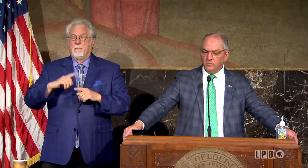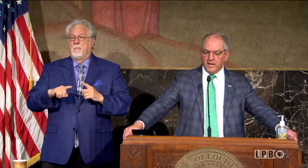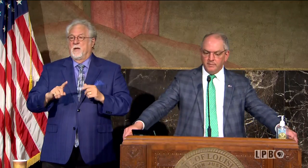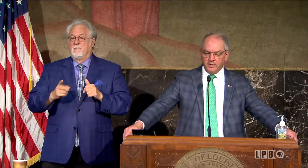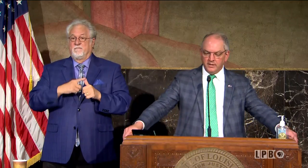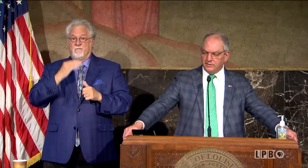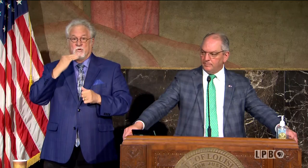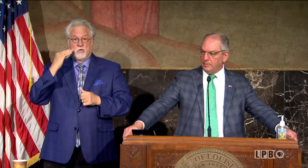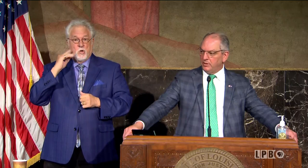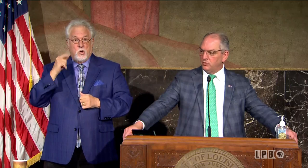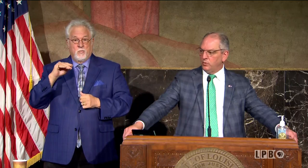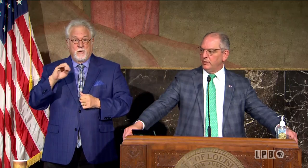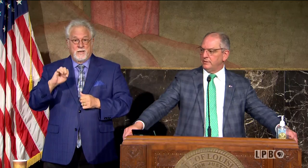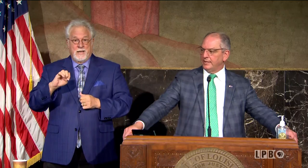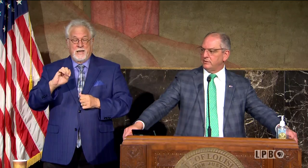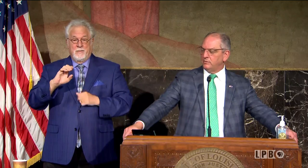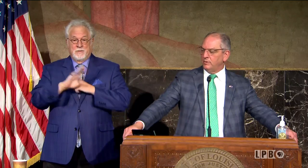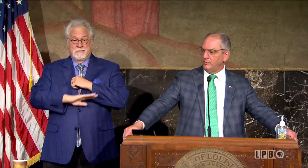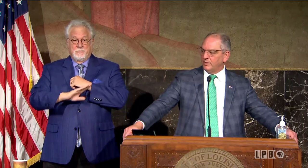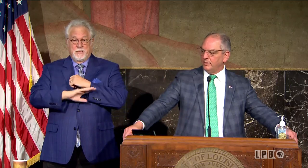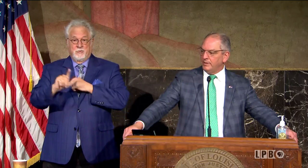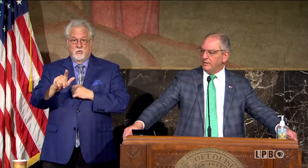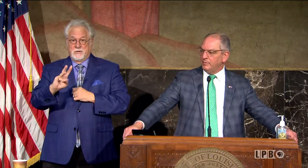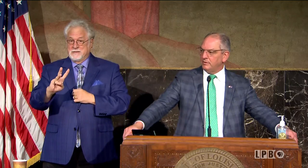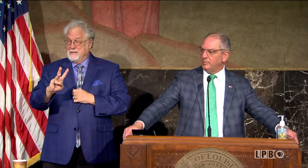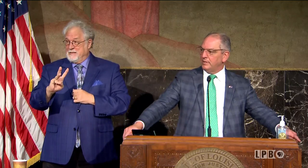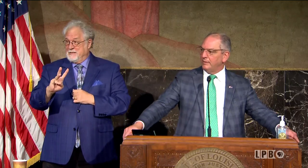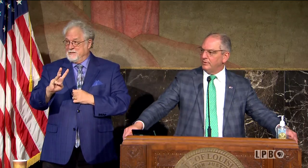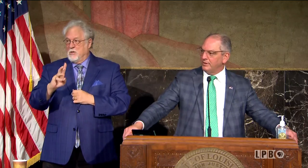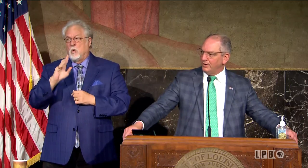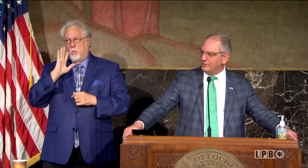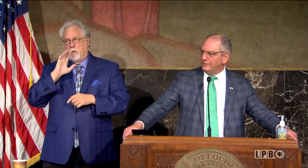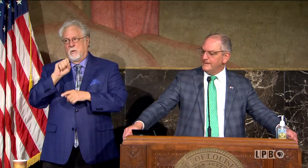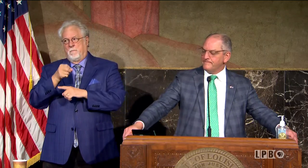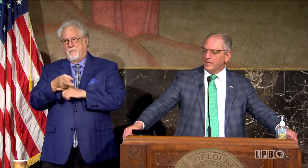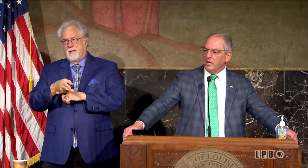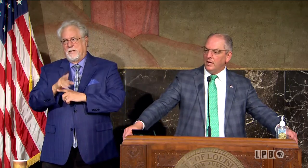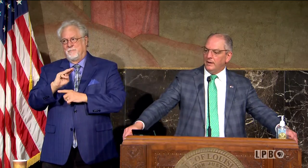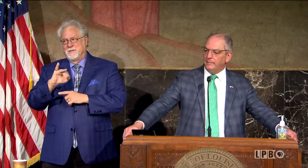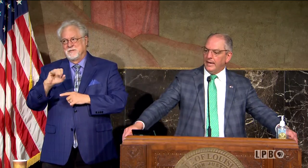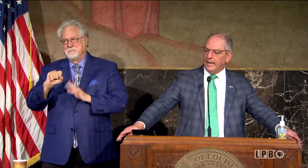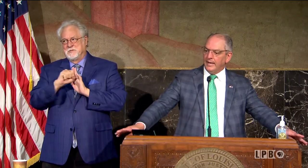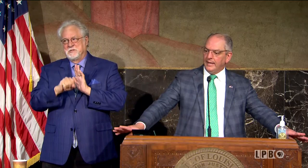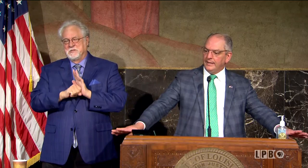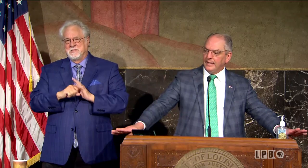first home game being September the 26th, when we're going to beat the Mississippi State Bulldogs,